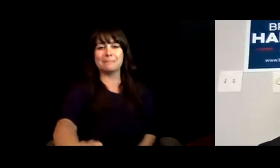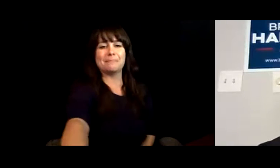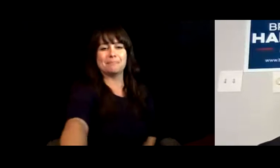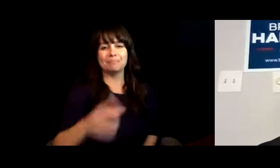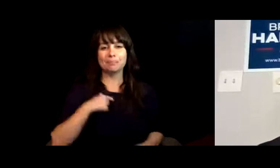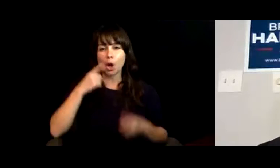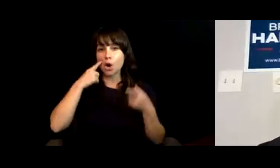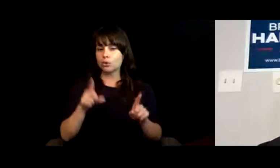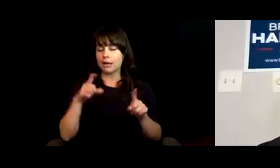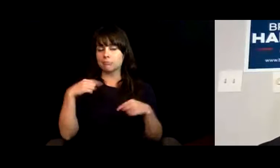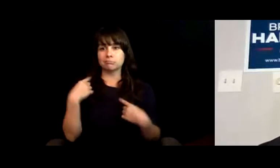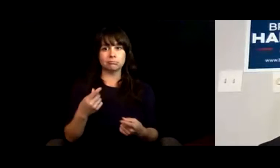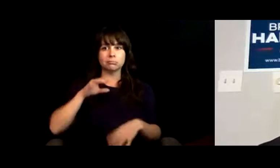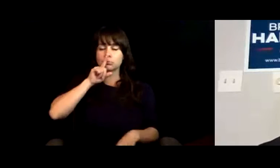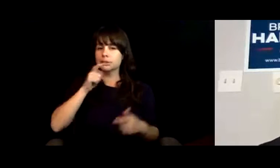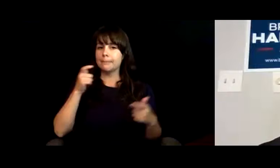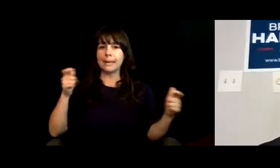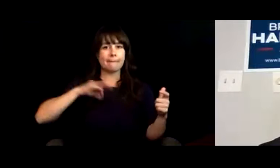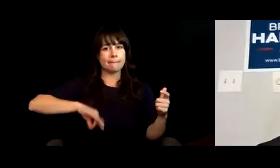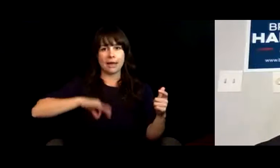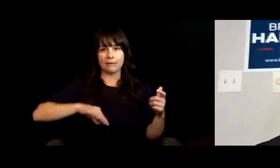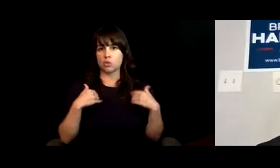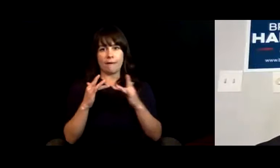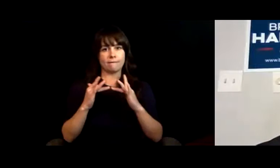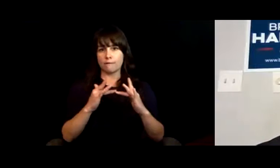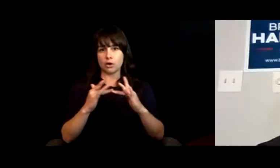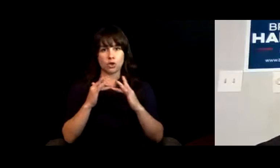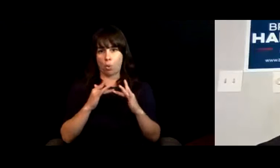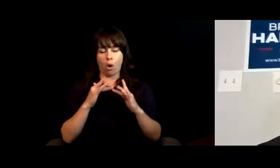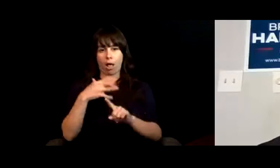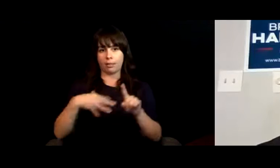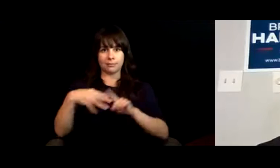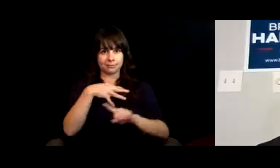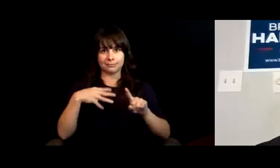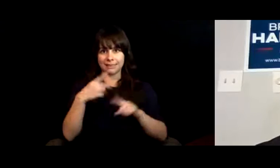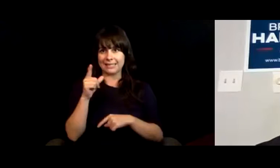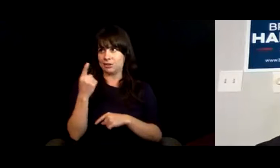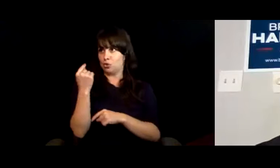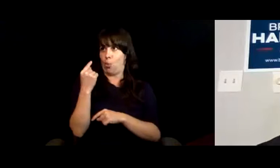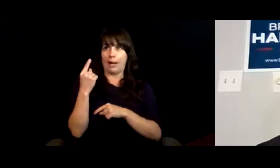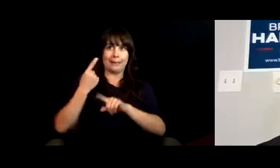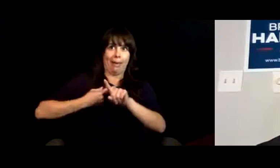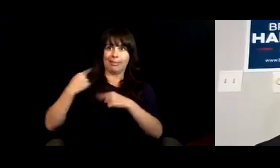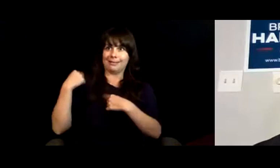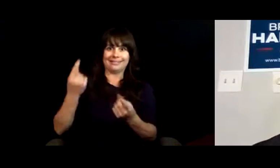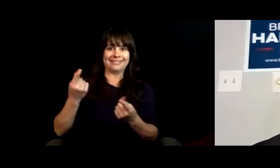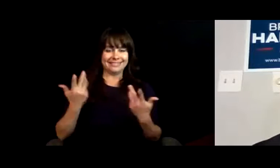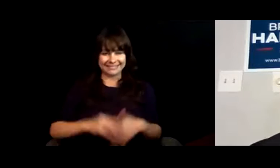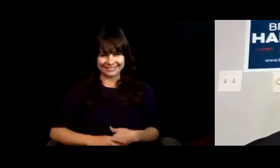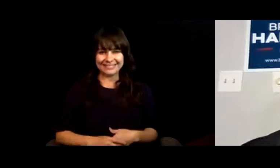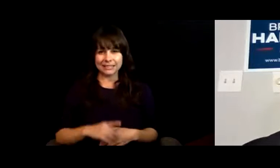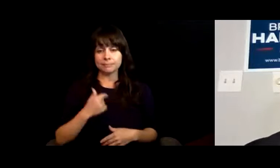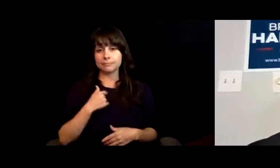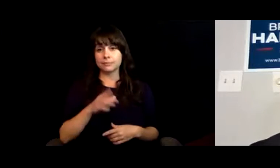a benefit to be able to have this virtual setting in the last 20 months in particular. And I certainly would advocate that